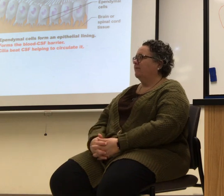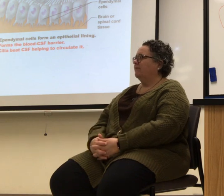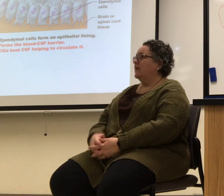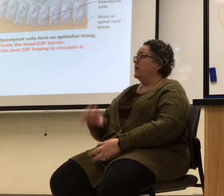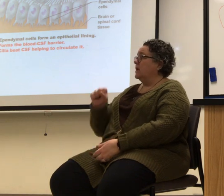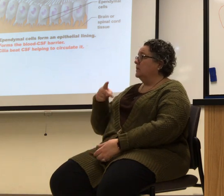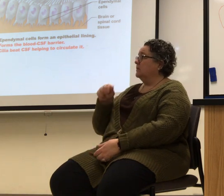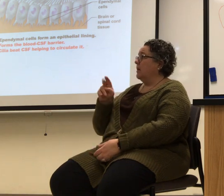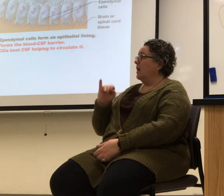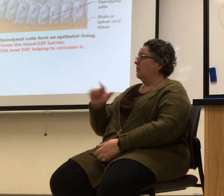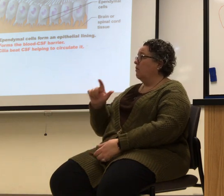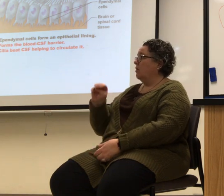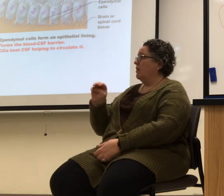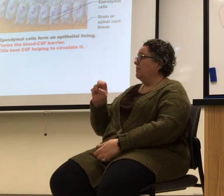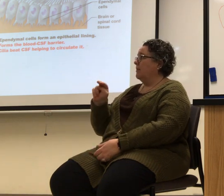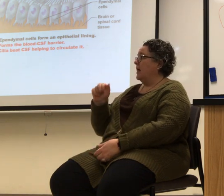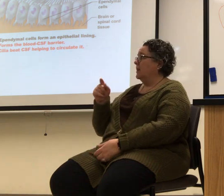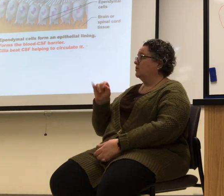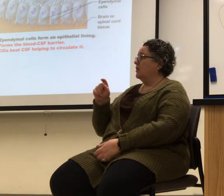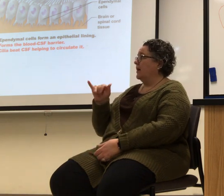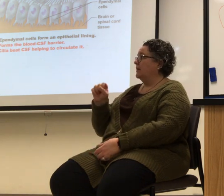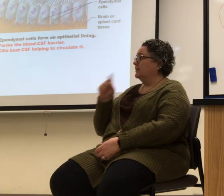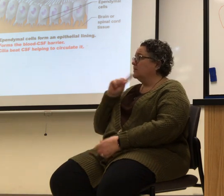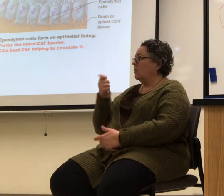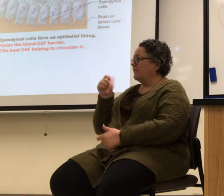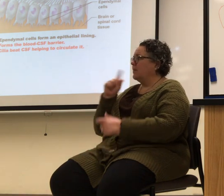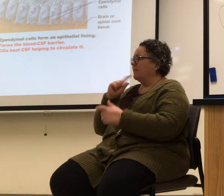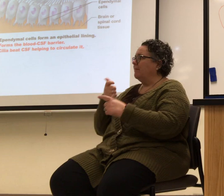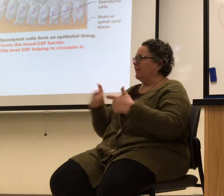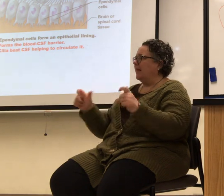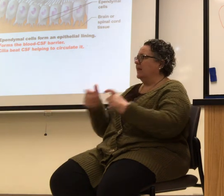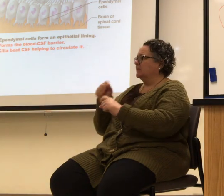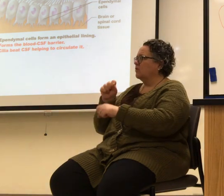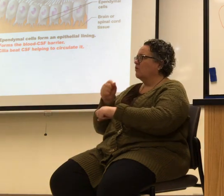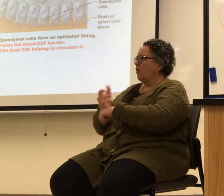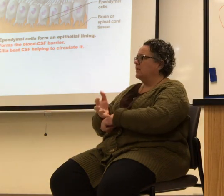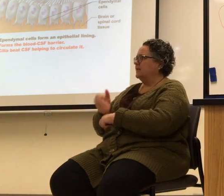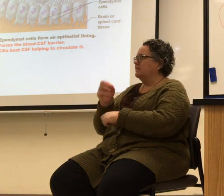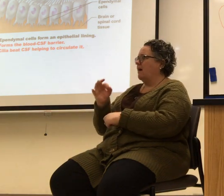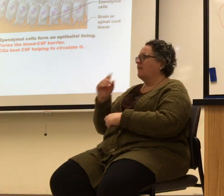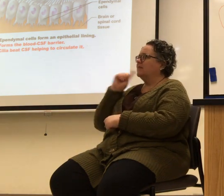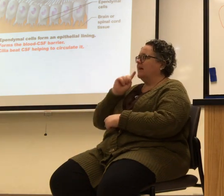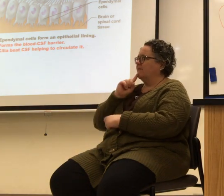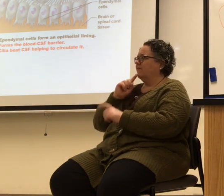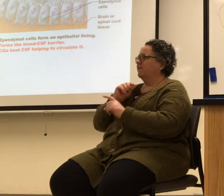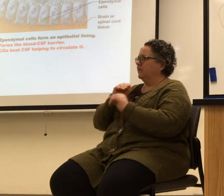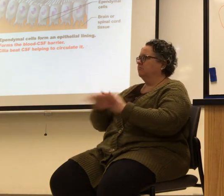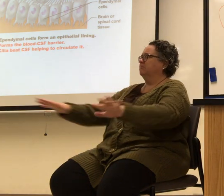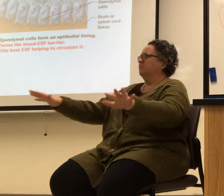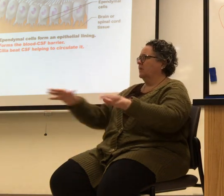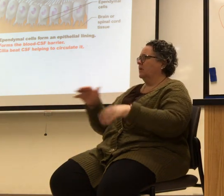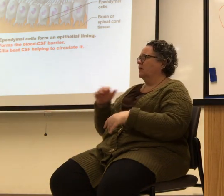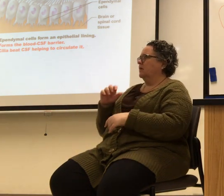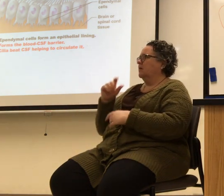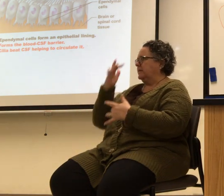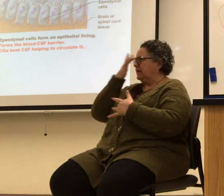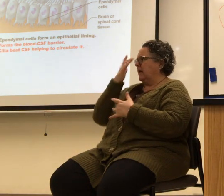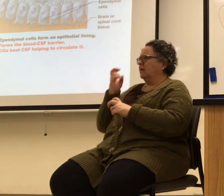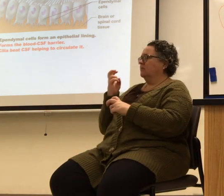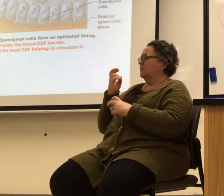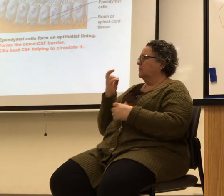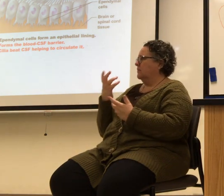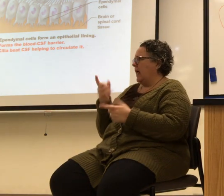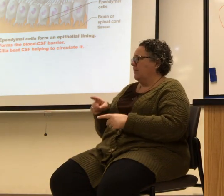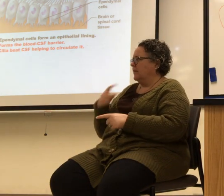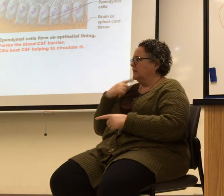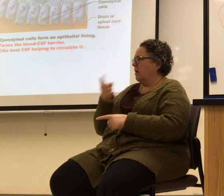There's a better picture of CSF circulating. I'm not really going to teach that till later in the course, but if you're curious, I'll give you a